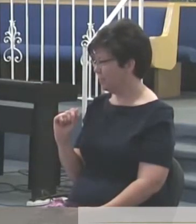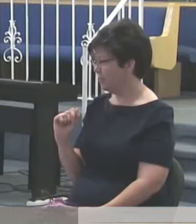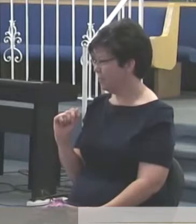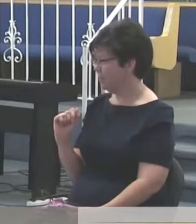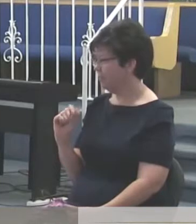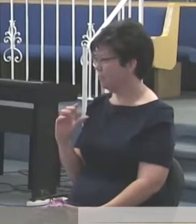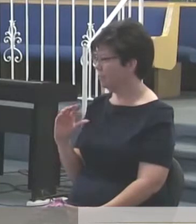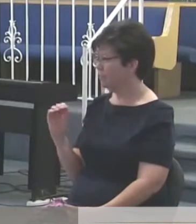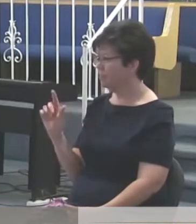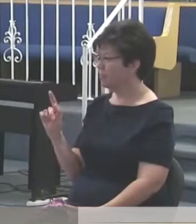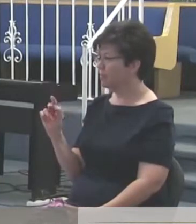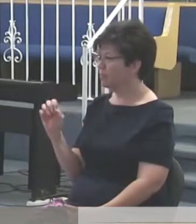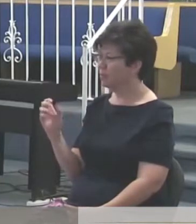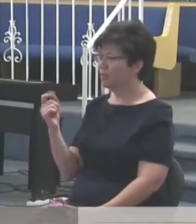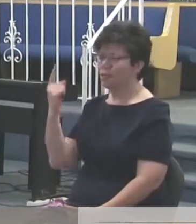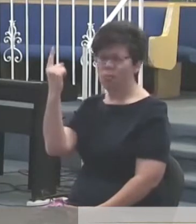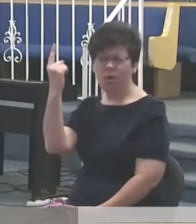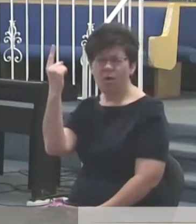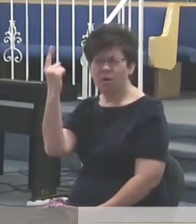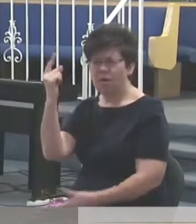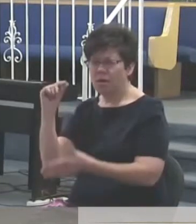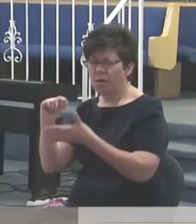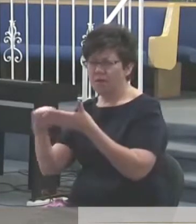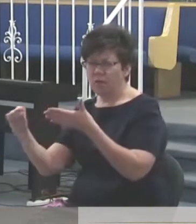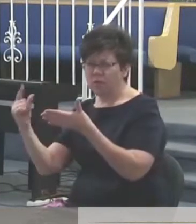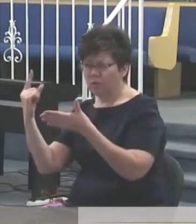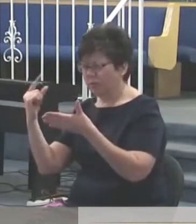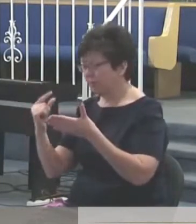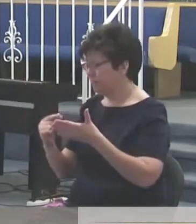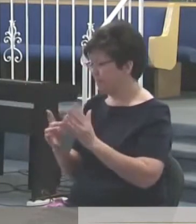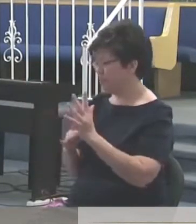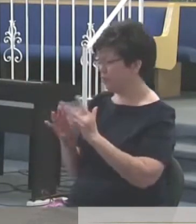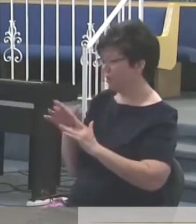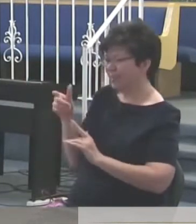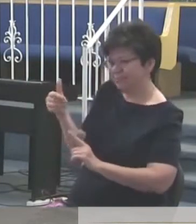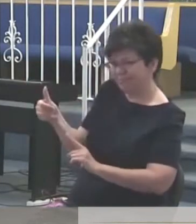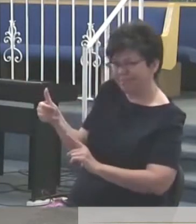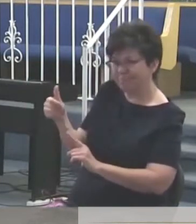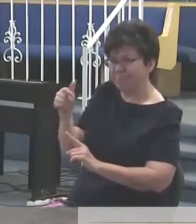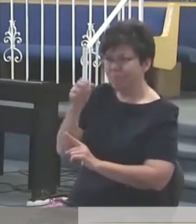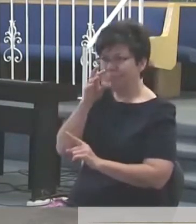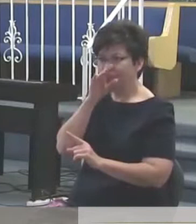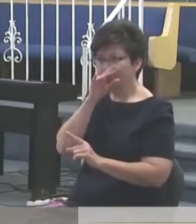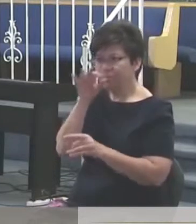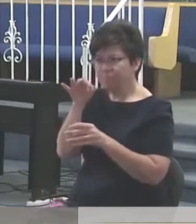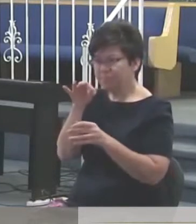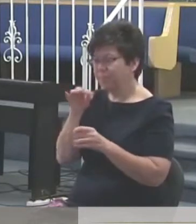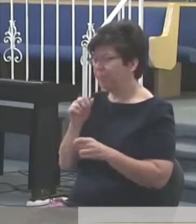And Luke 11, in just one verse, this is Jesus talking.